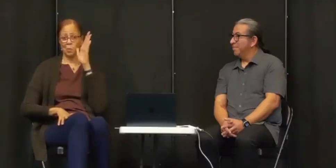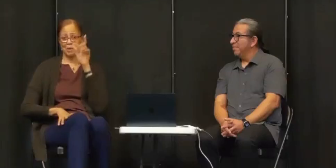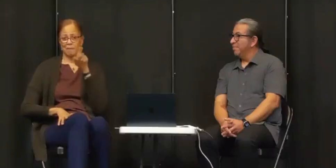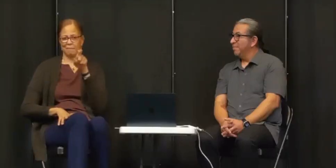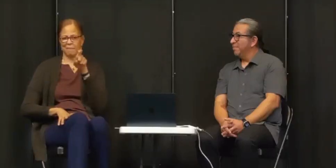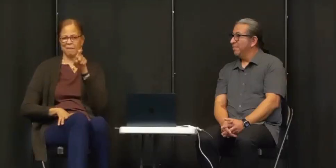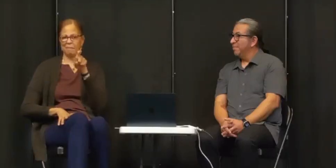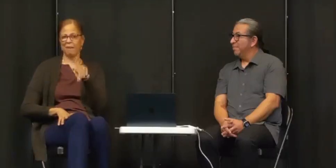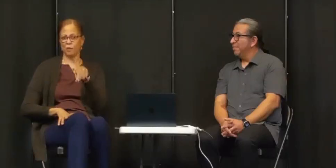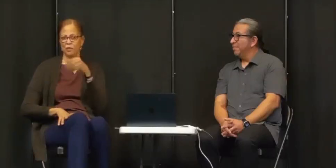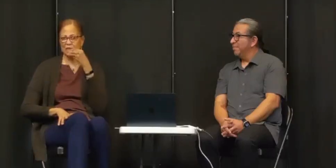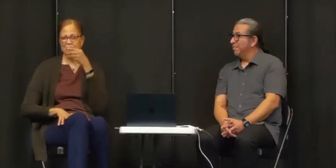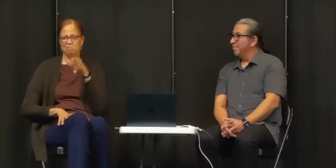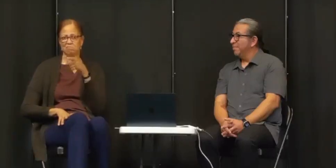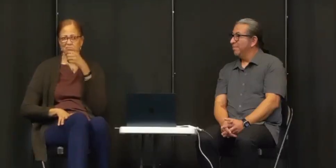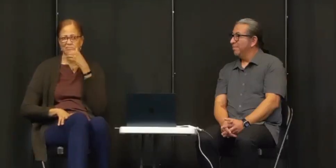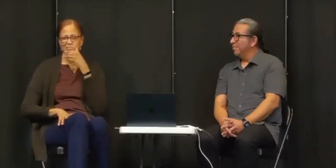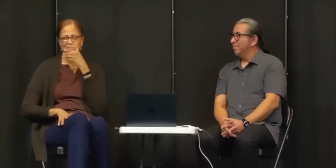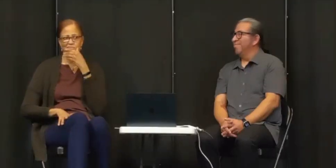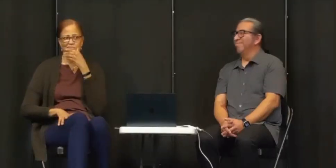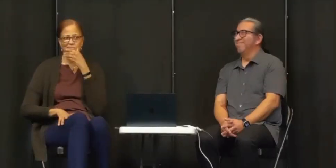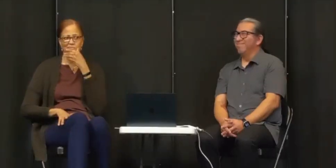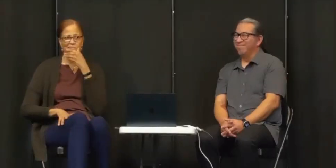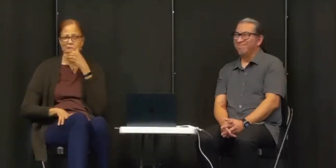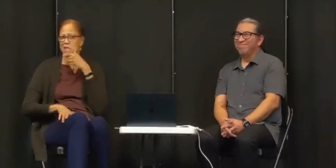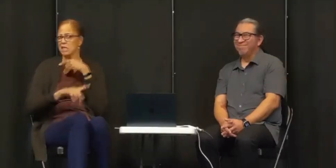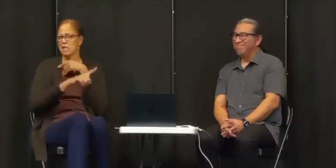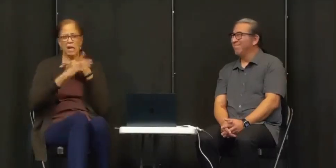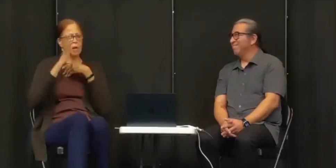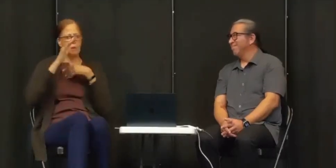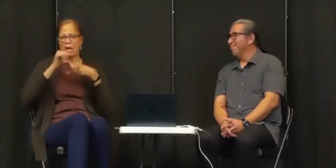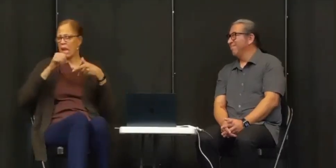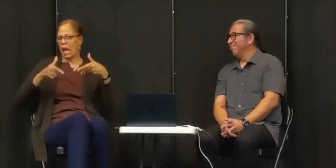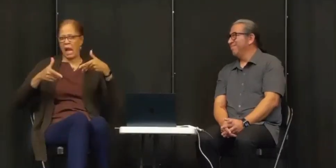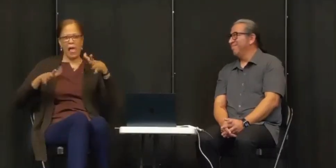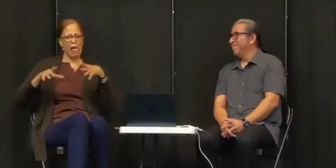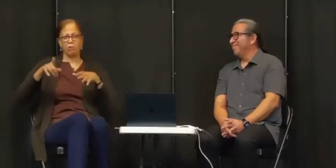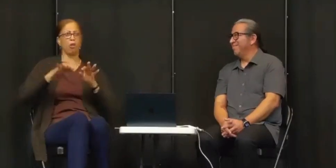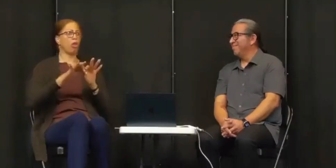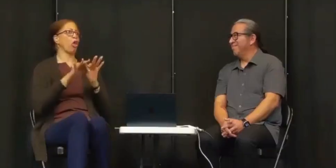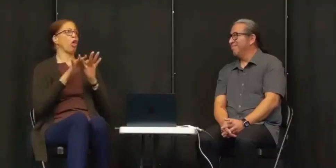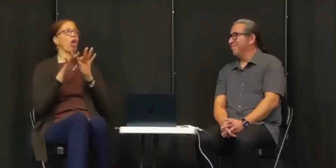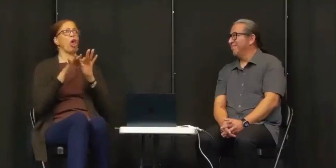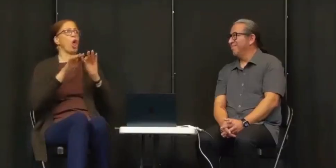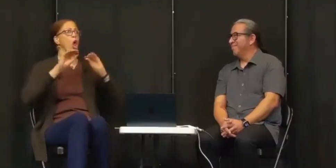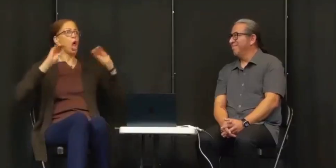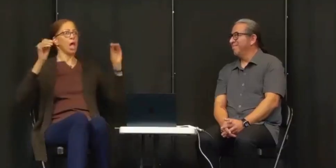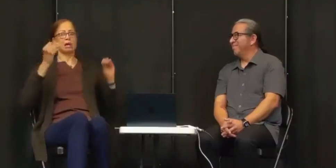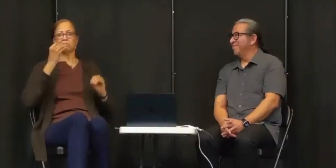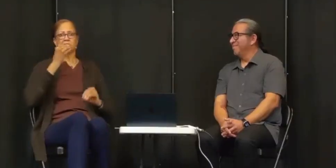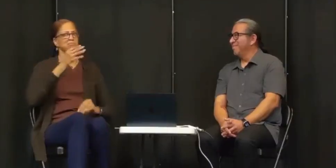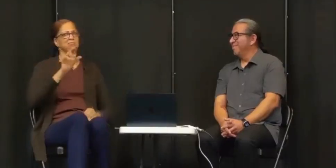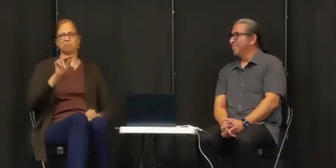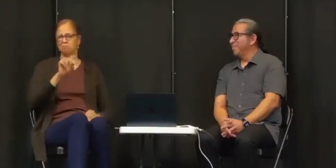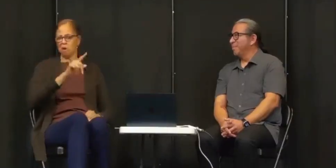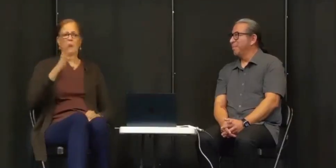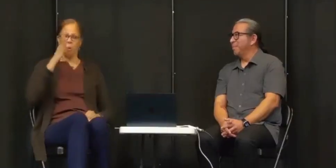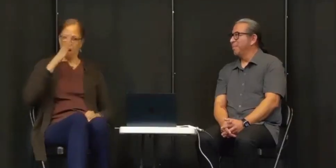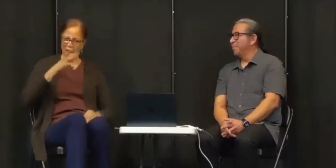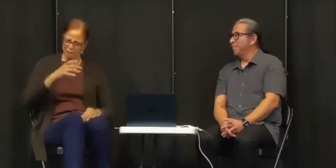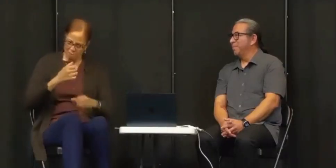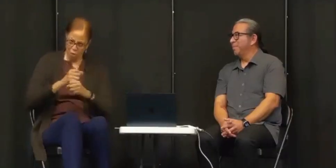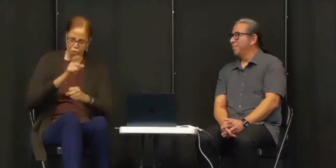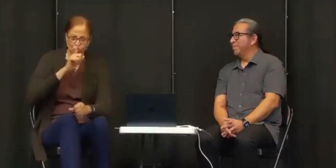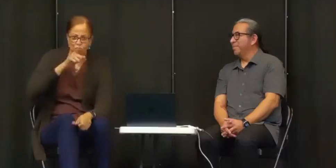have to warn you, you have to eat. You cannot not eat. They're not going to let you